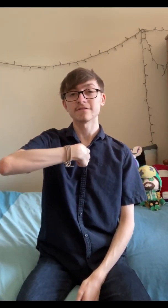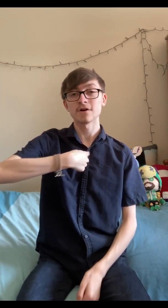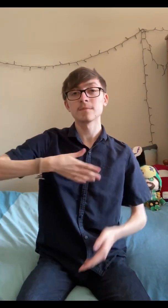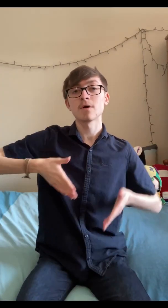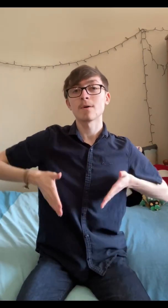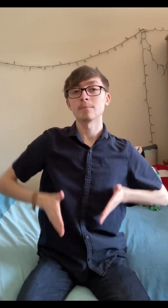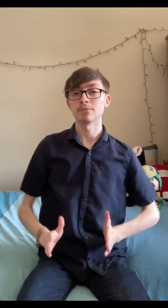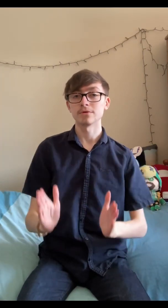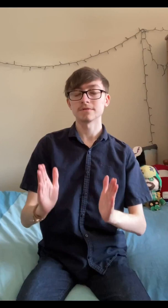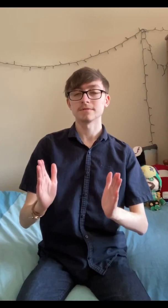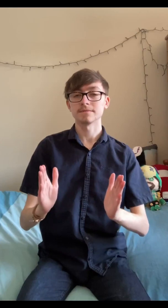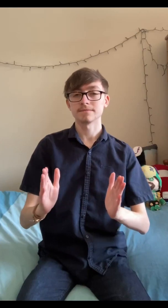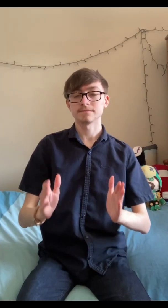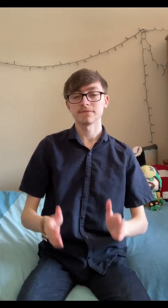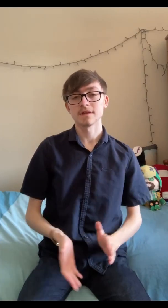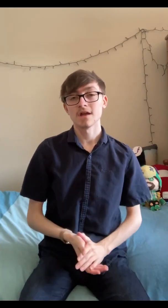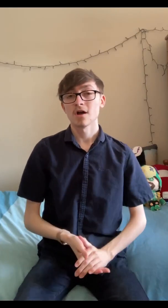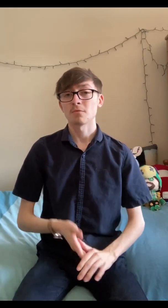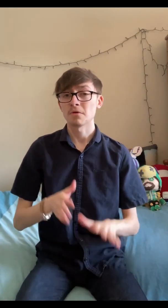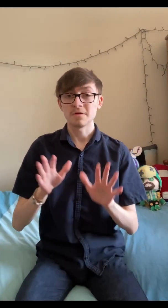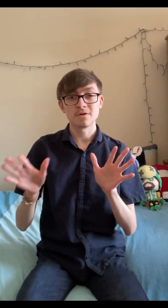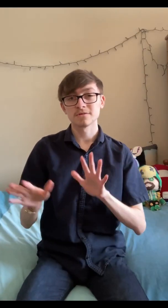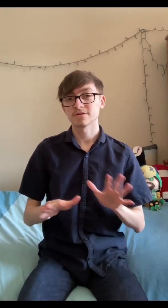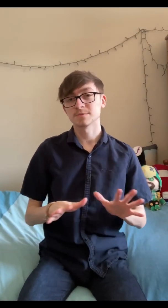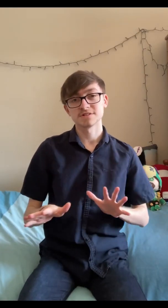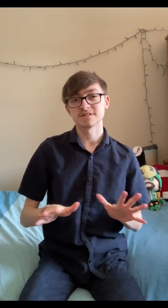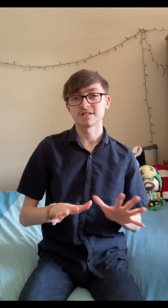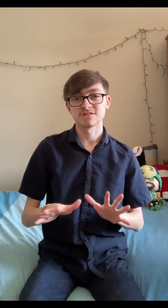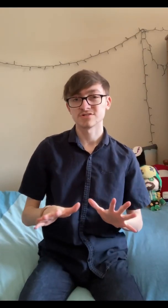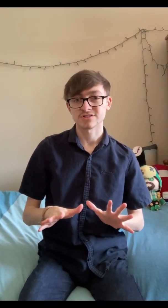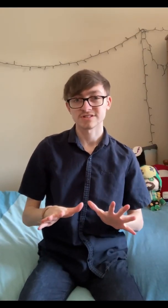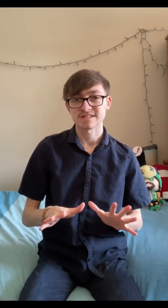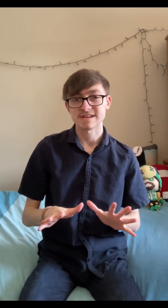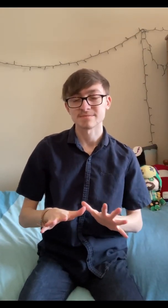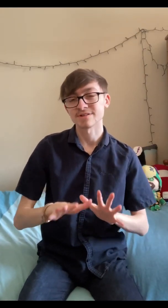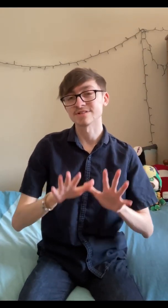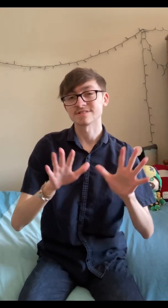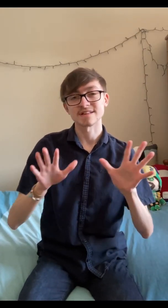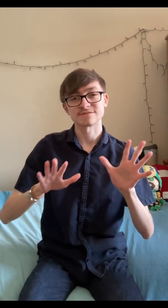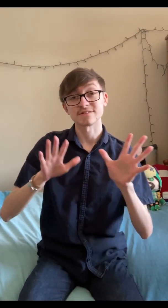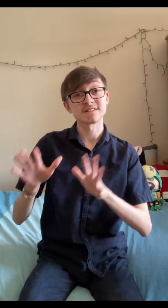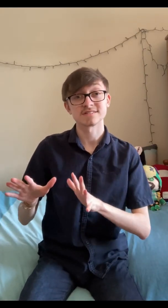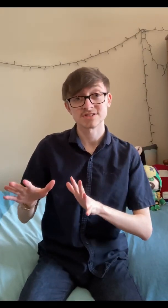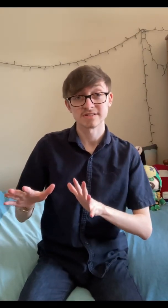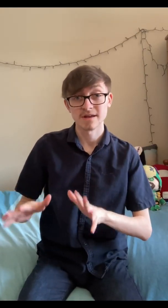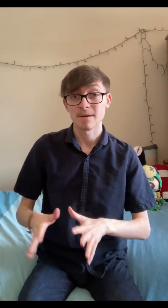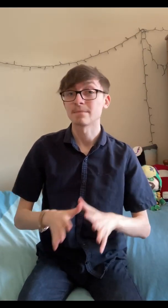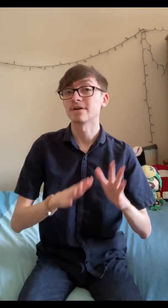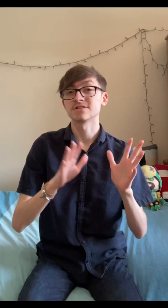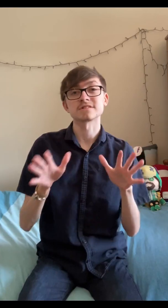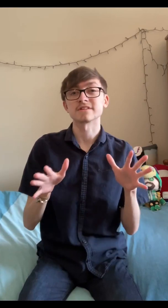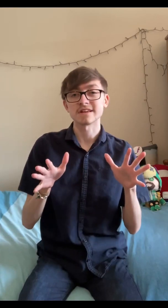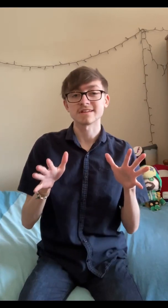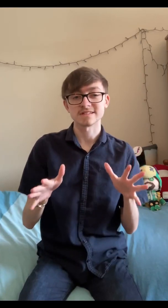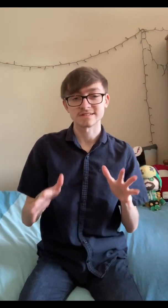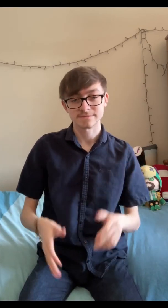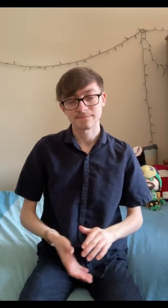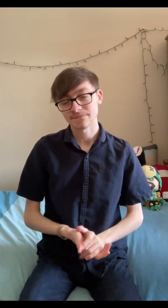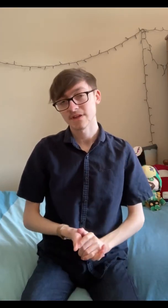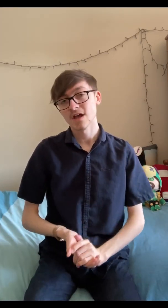verb, born. We won't go too much into sentence structure today because that's for a later session, but just know that they exist.